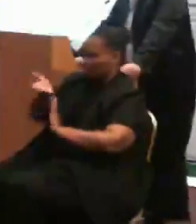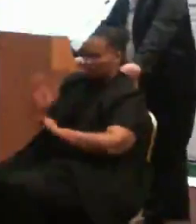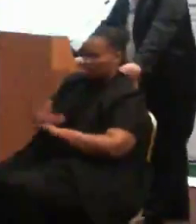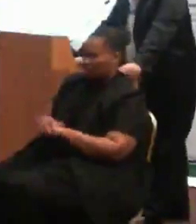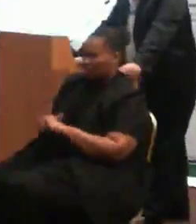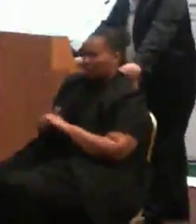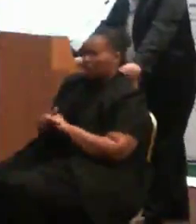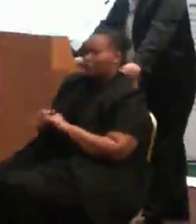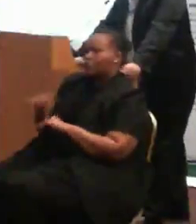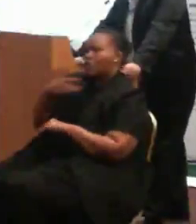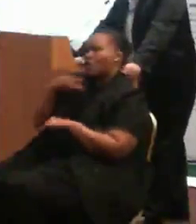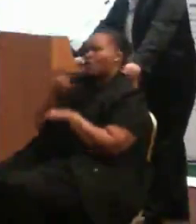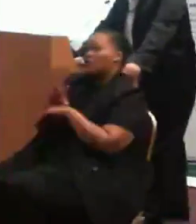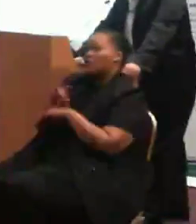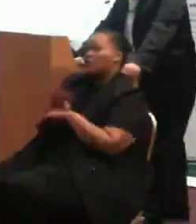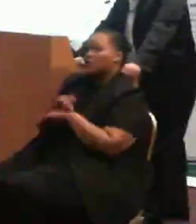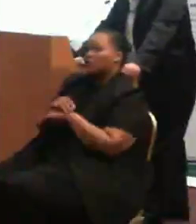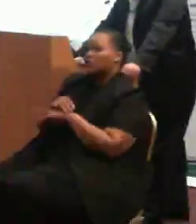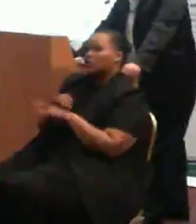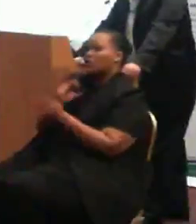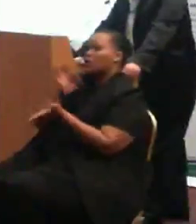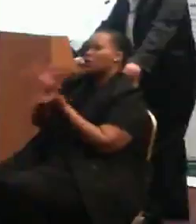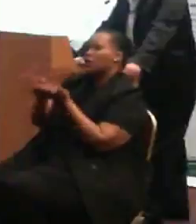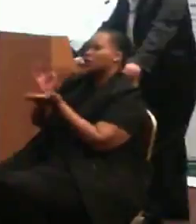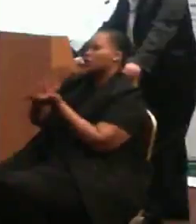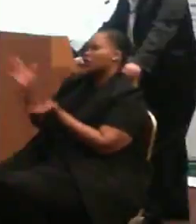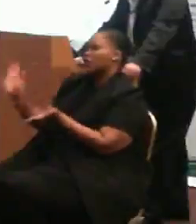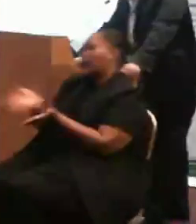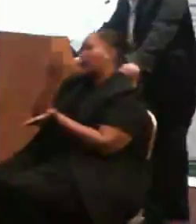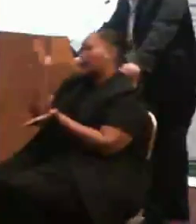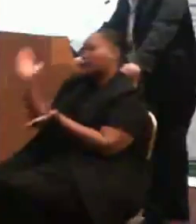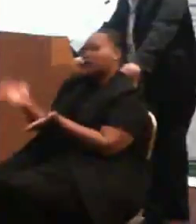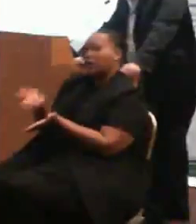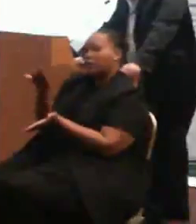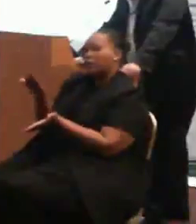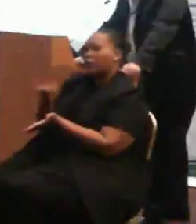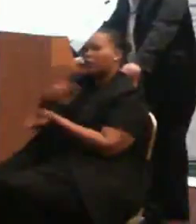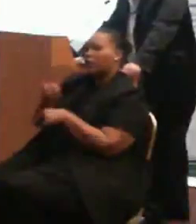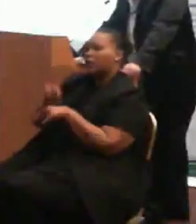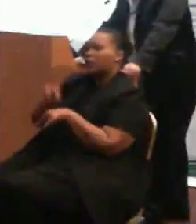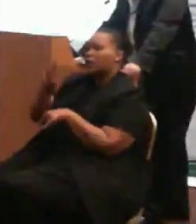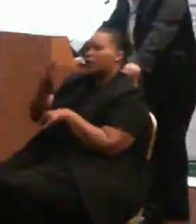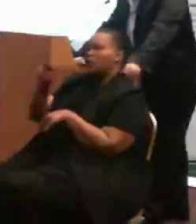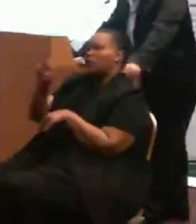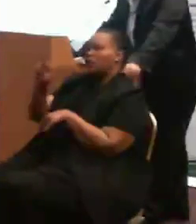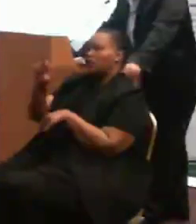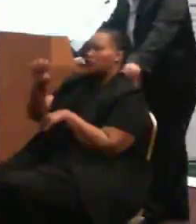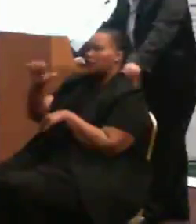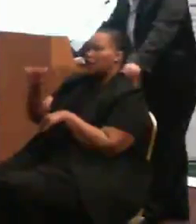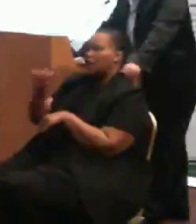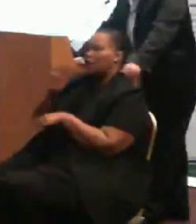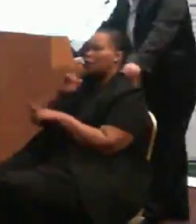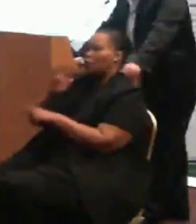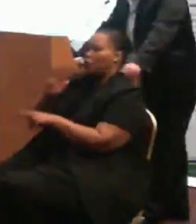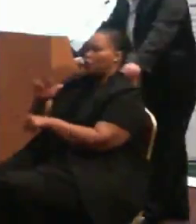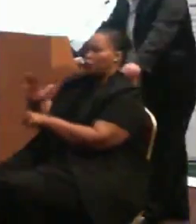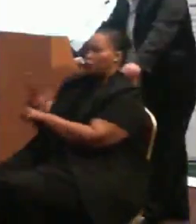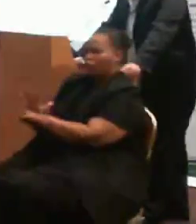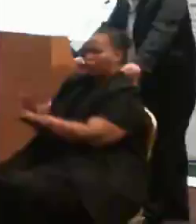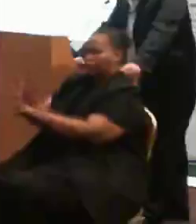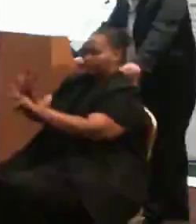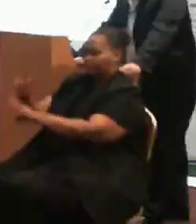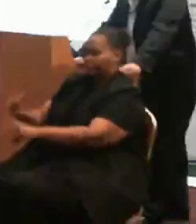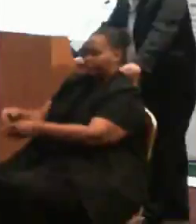My recommendation, scrap these applications until we see a full Nersa forensic report and a